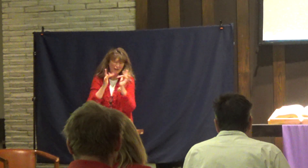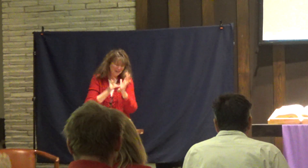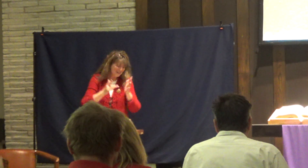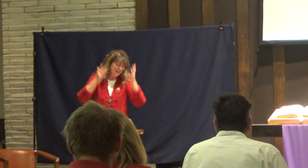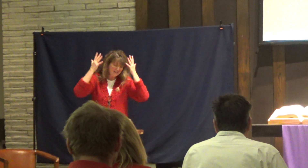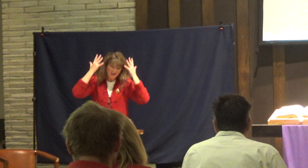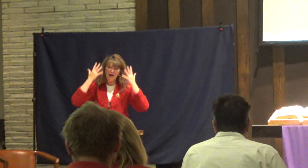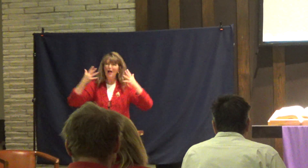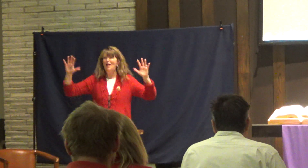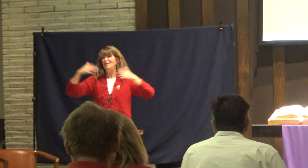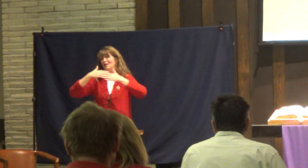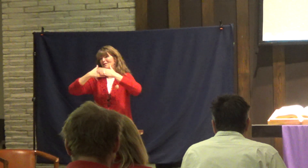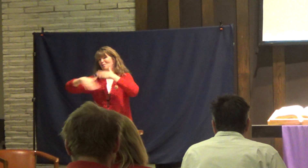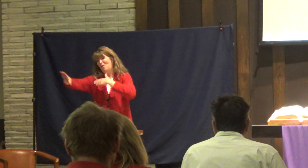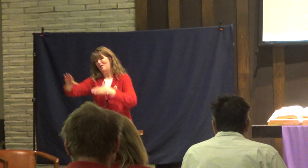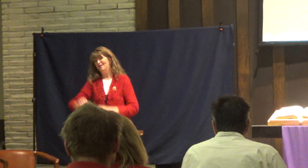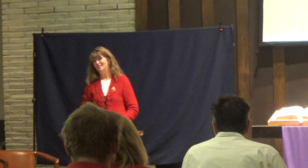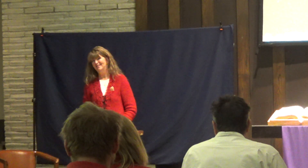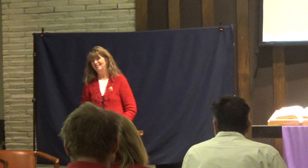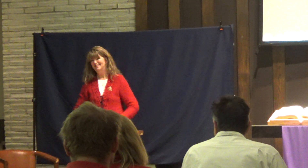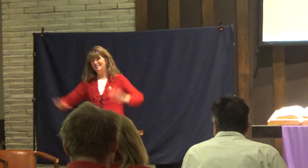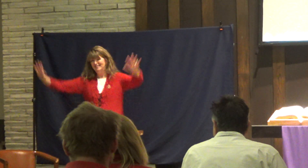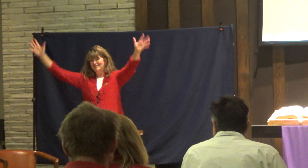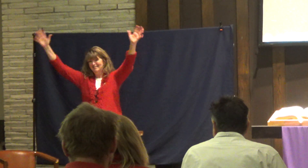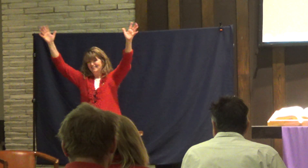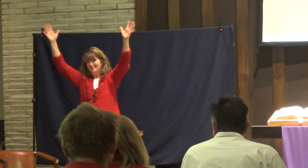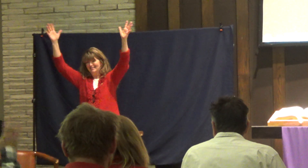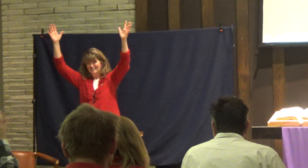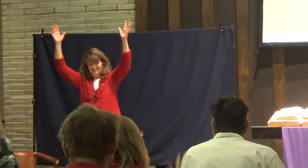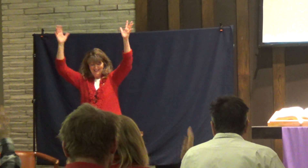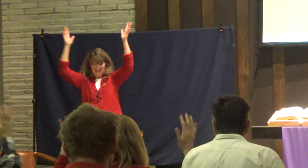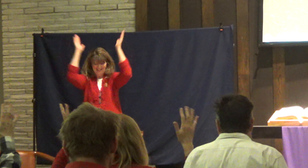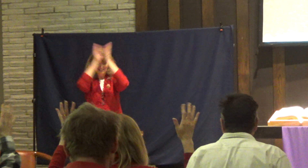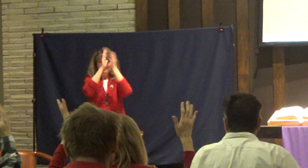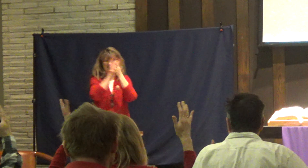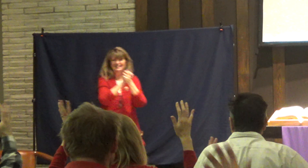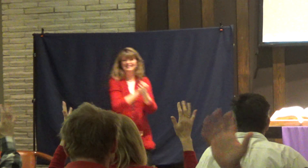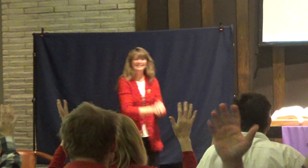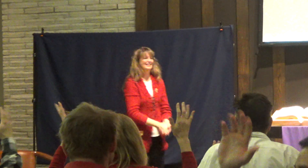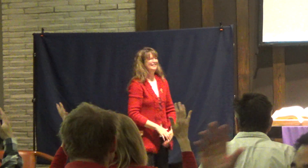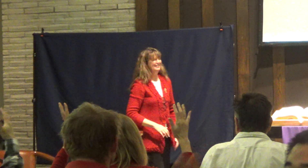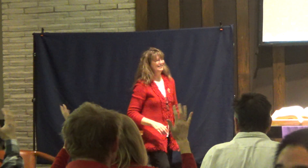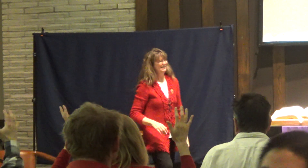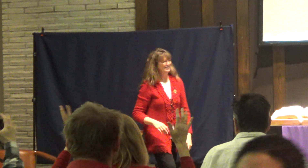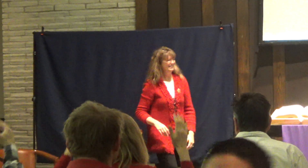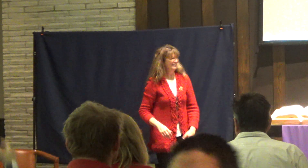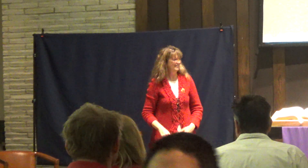good news. Jesus is born. Hallelujah.